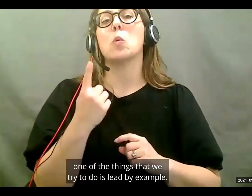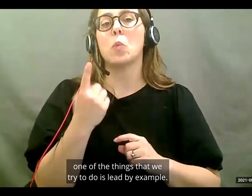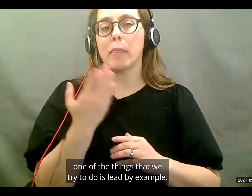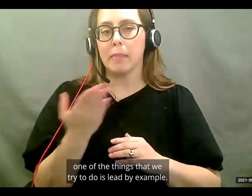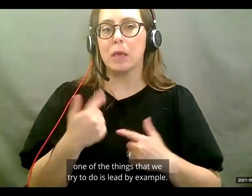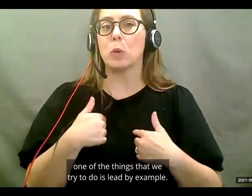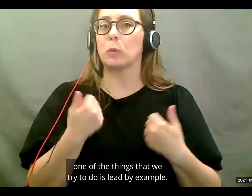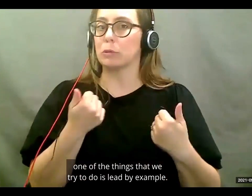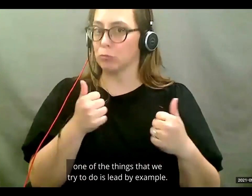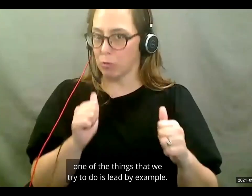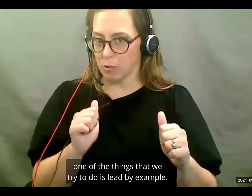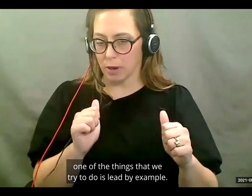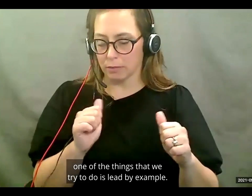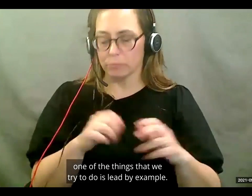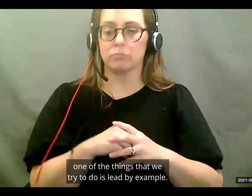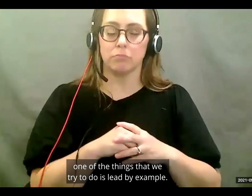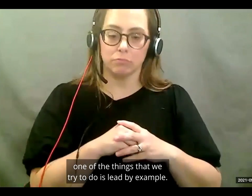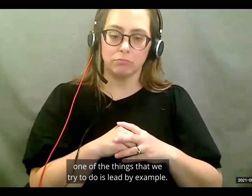try to do